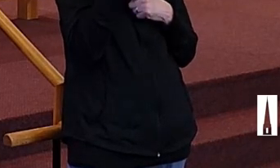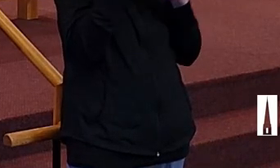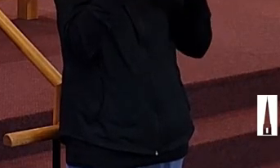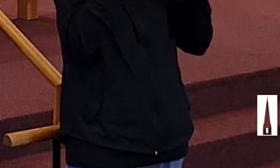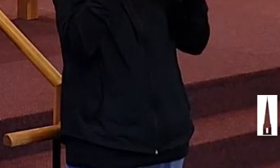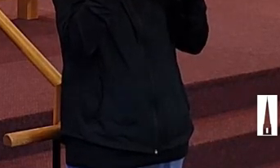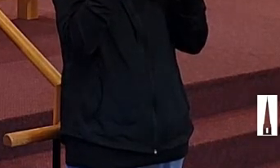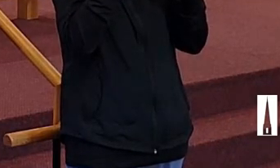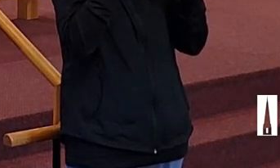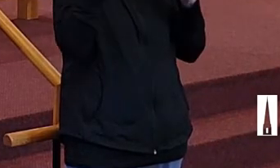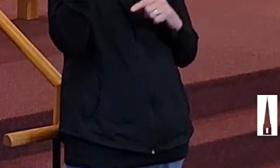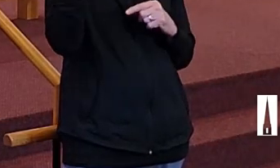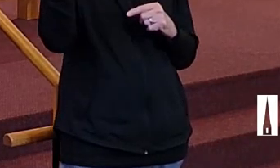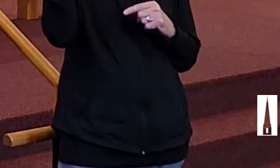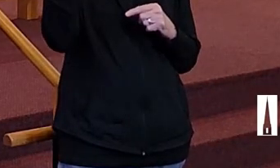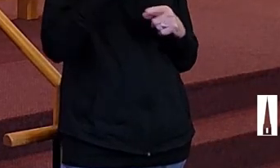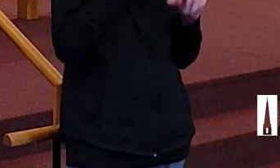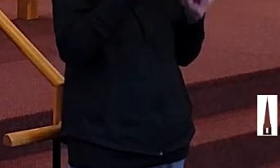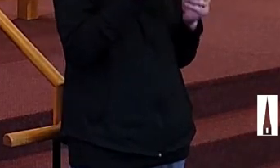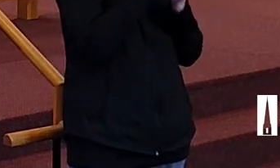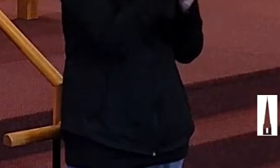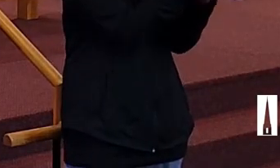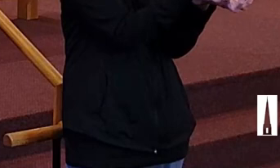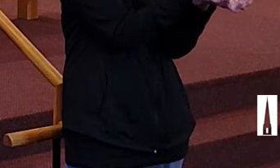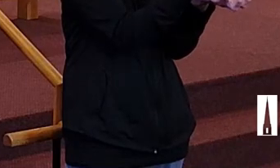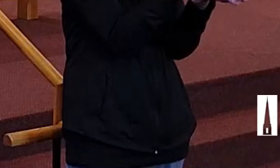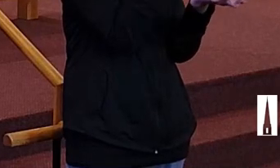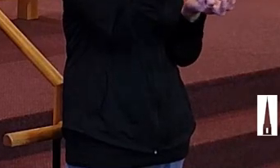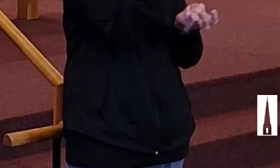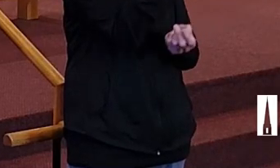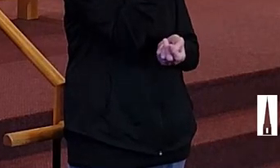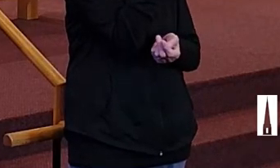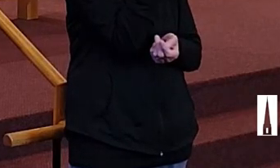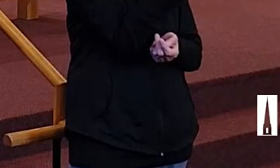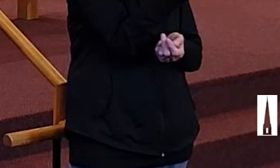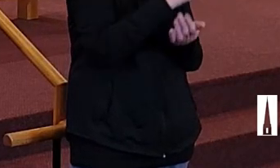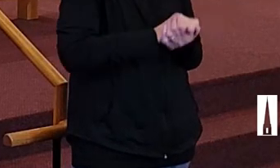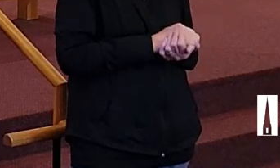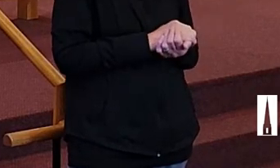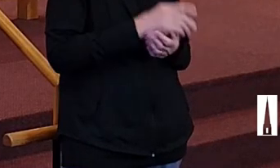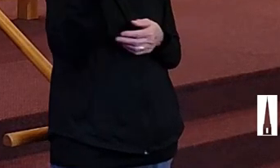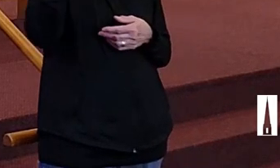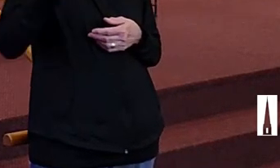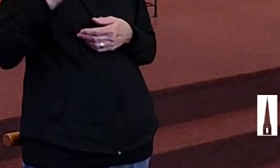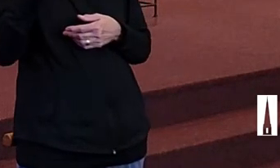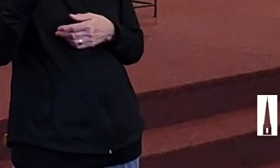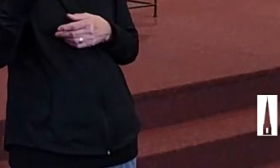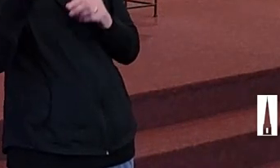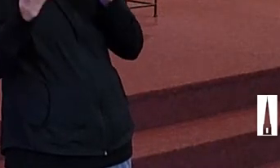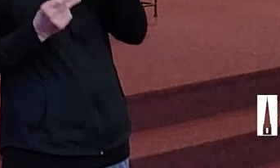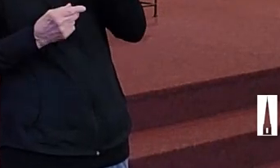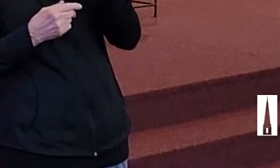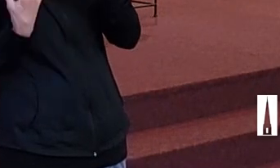wide today, and yes, I did measure for this sermon, half an inch is pretty concerning.